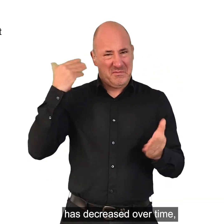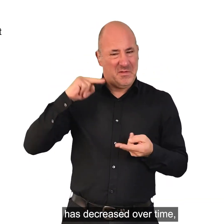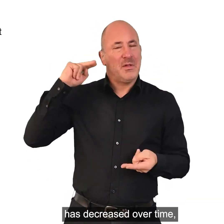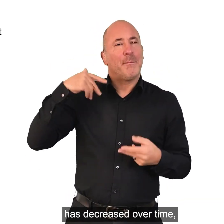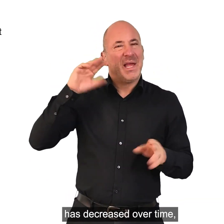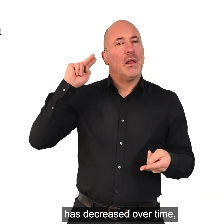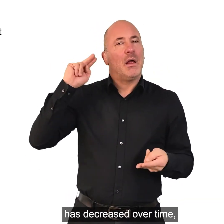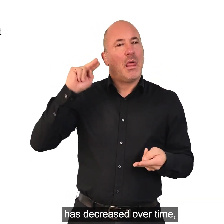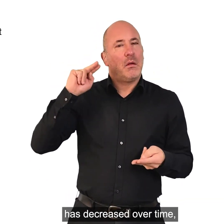has decreased over time,